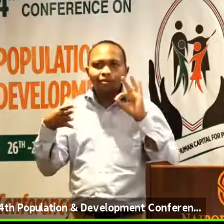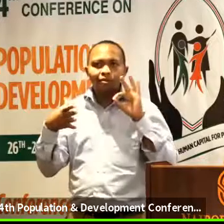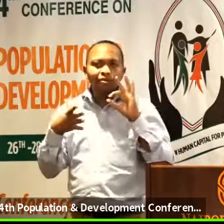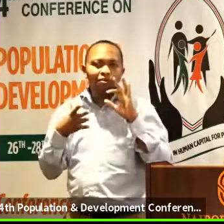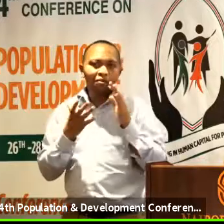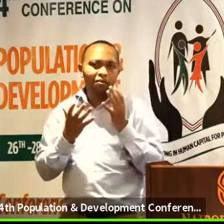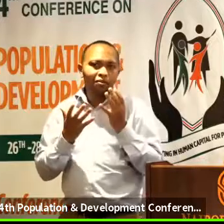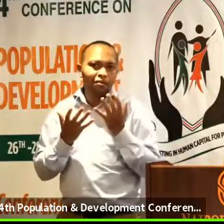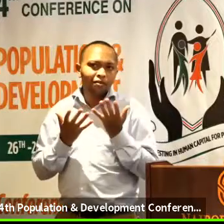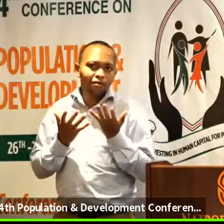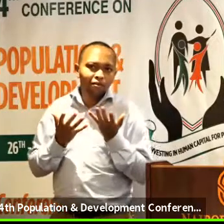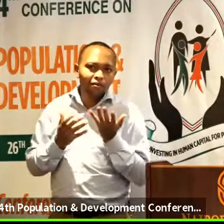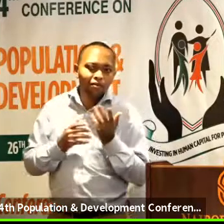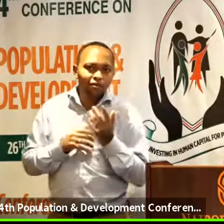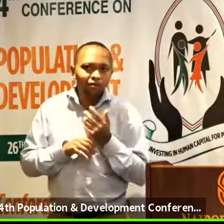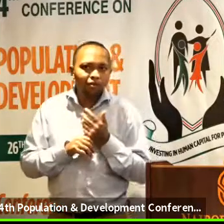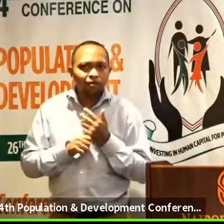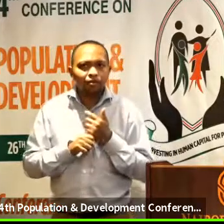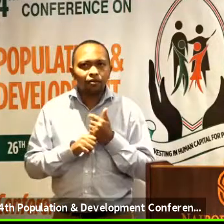off.